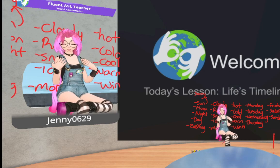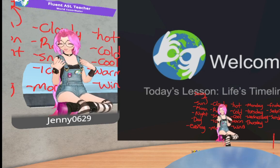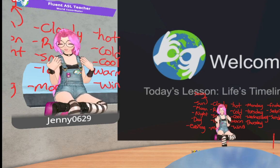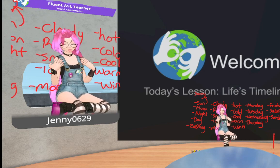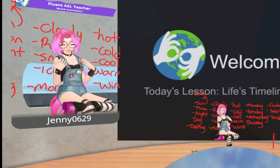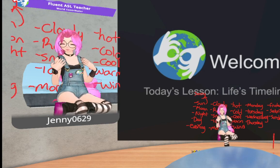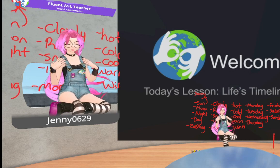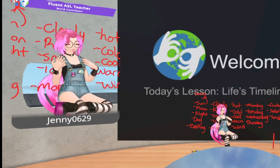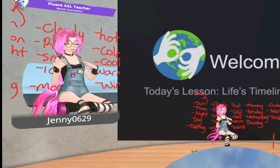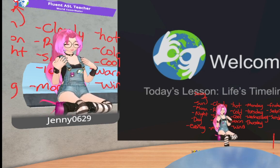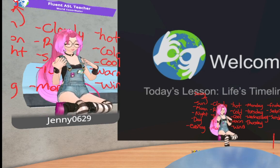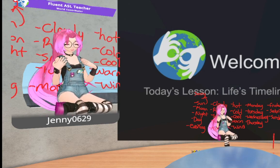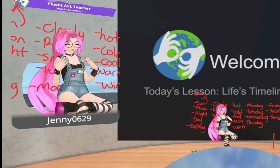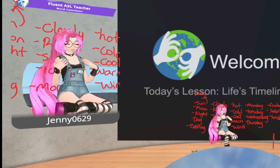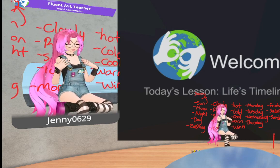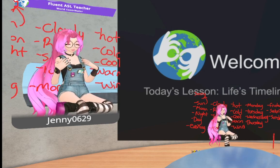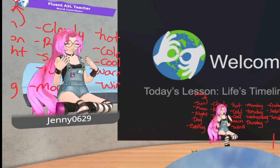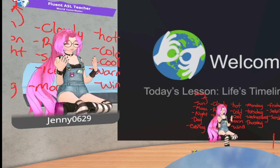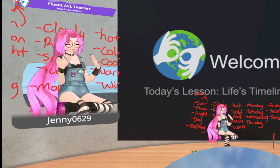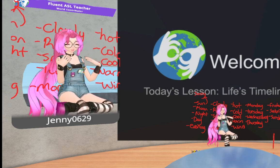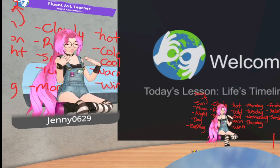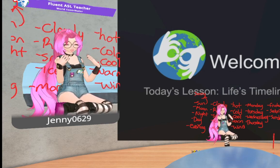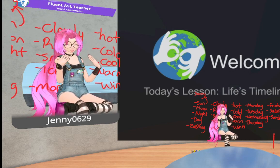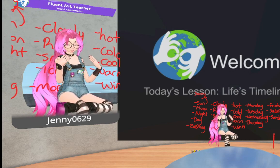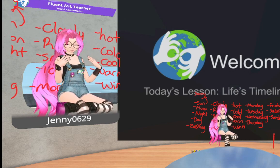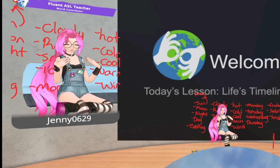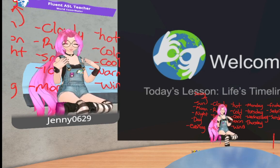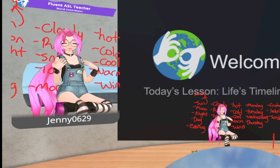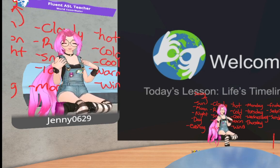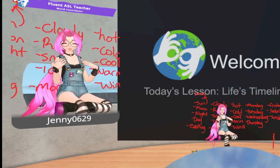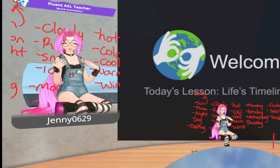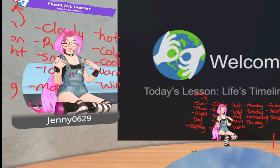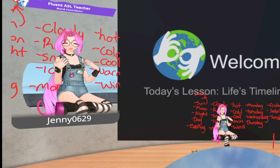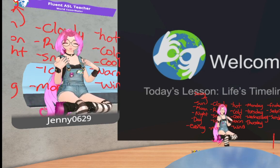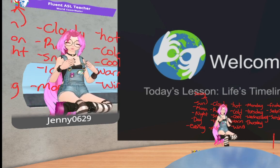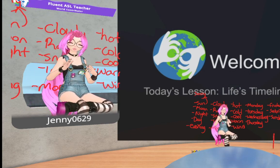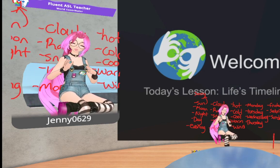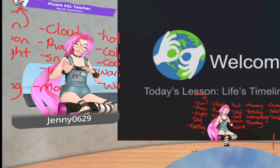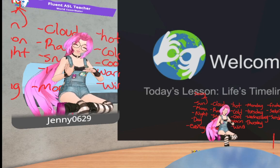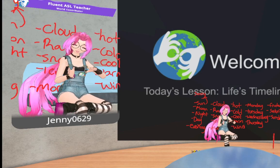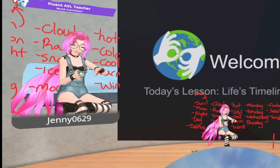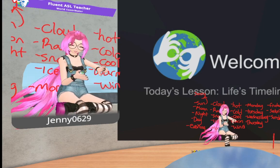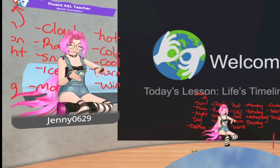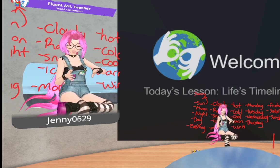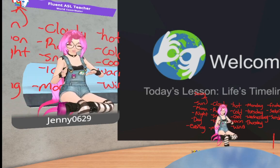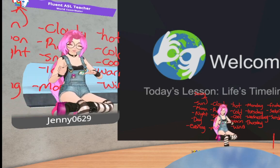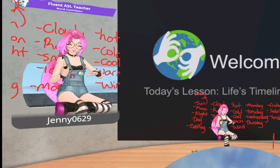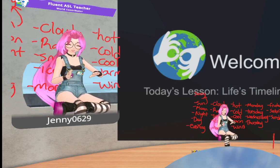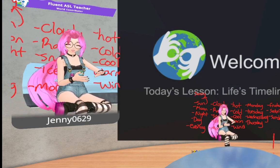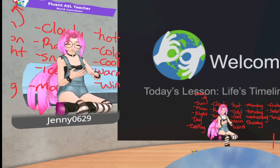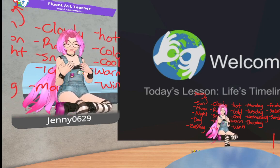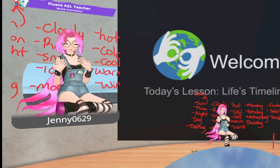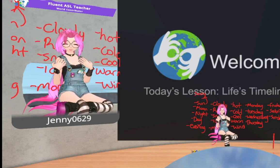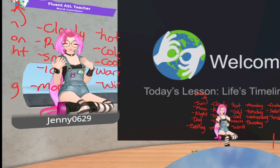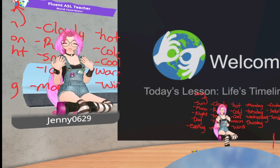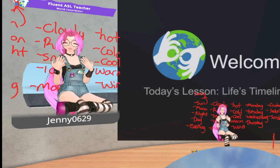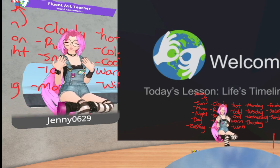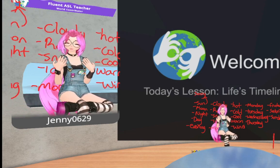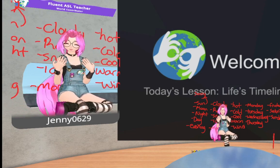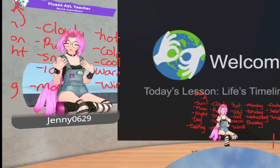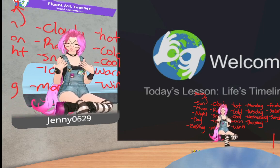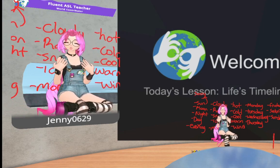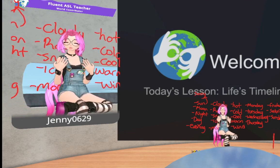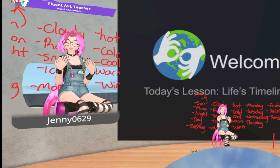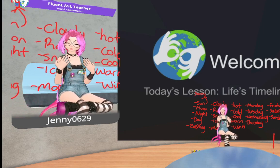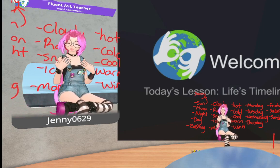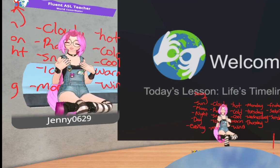So it doesn't mean hot. A lot of people assume it means I am hot because you're fanning yourself. But this means cool because it's kind of describing like a light wind. It's